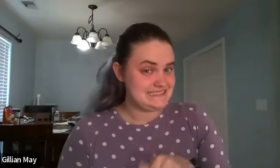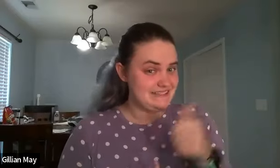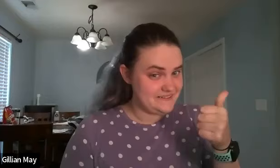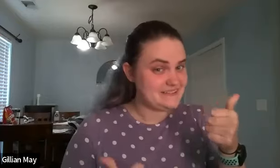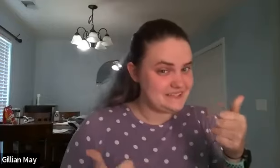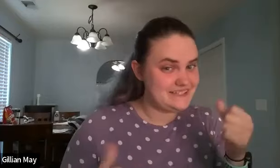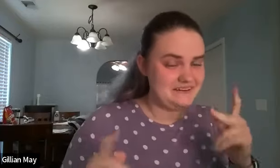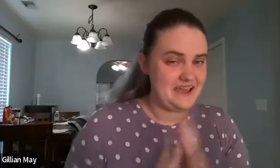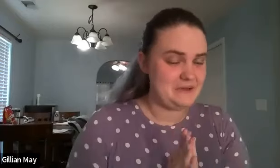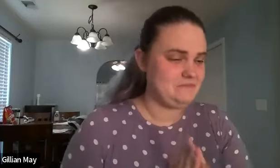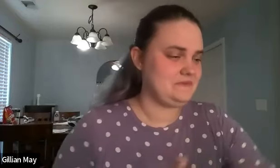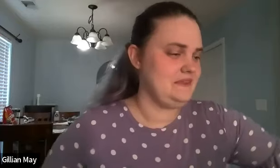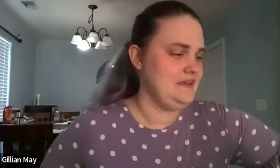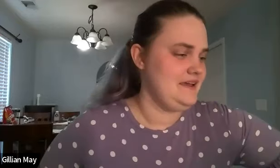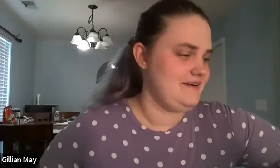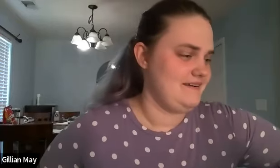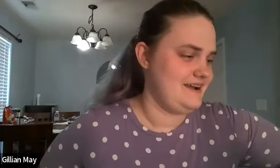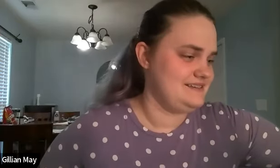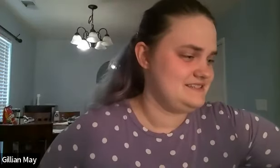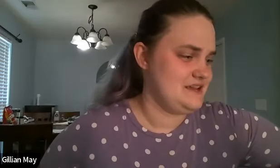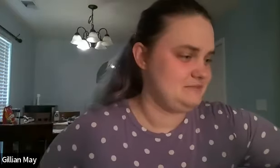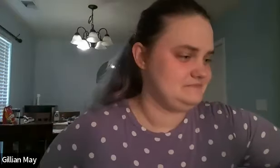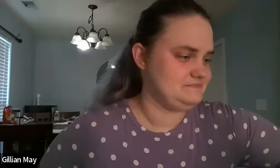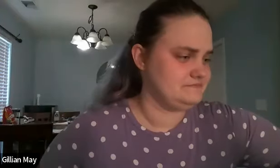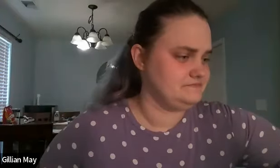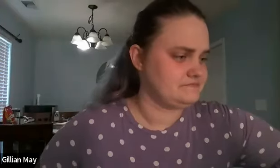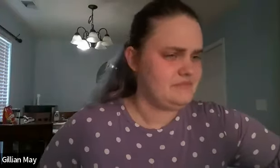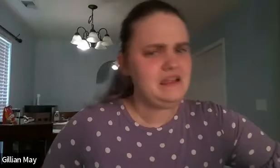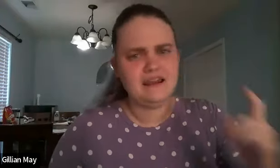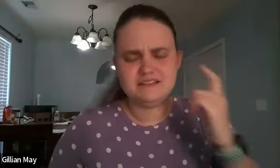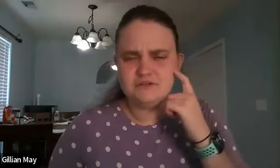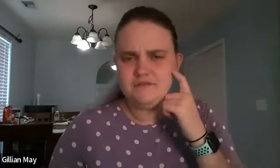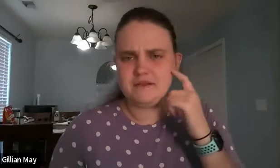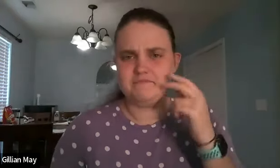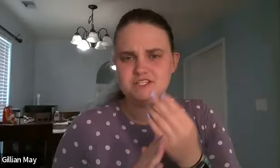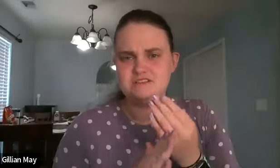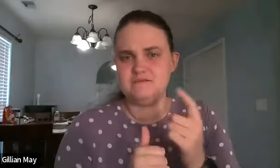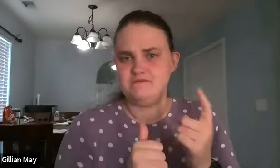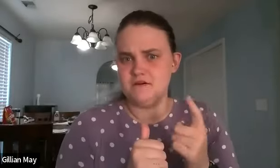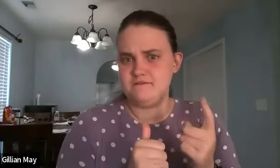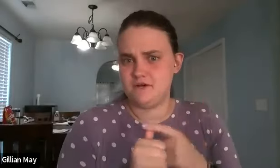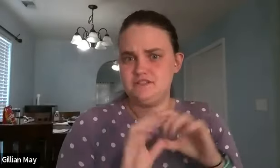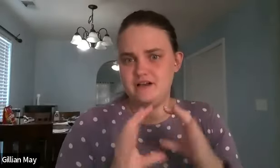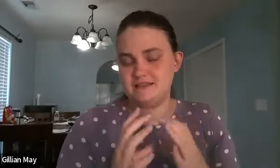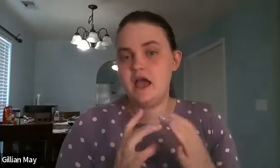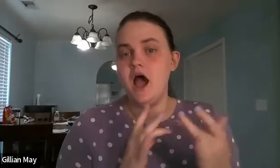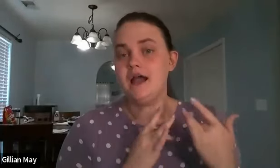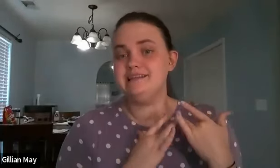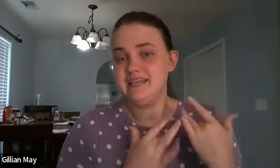Think you're feeling good? Okay. All right. So, and I don't know if I mentioned this the very first class. I tend